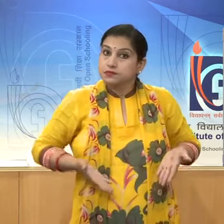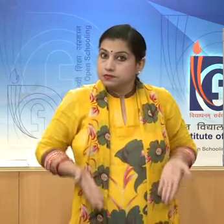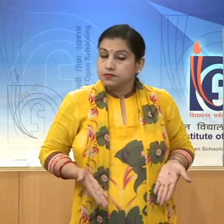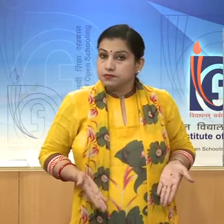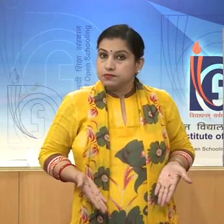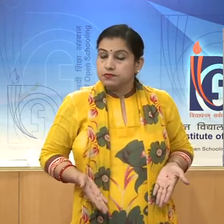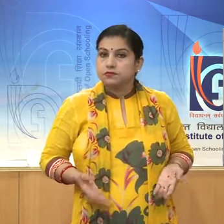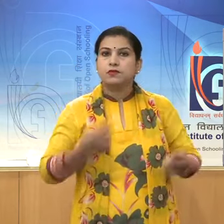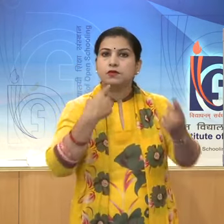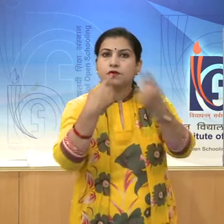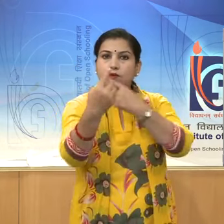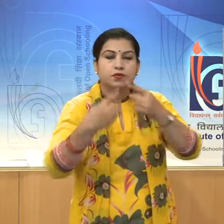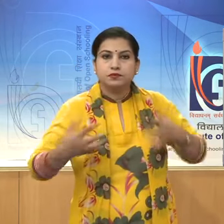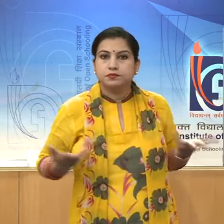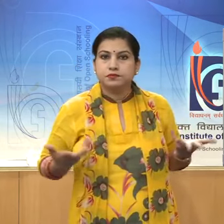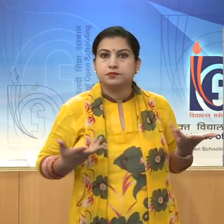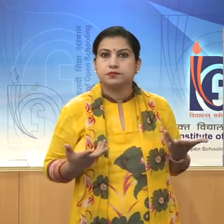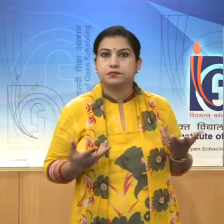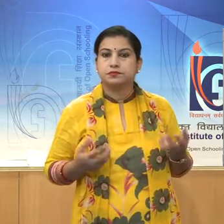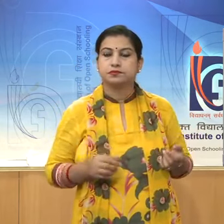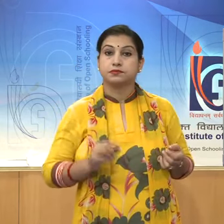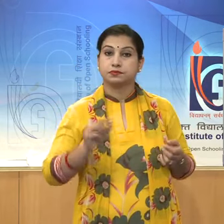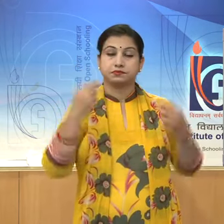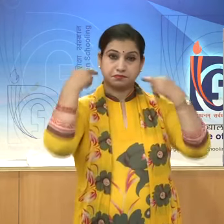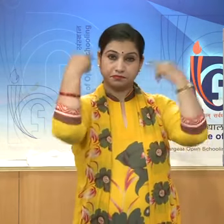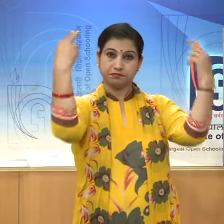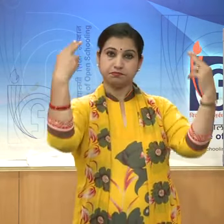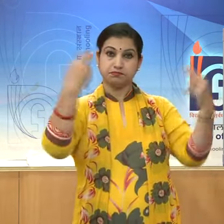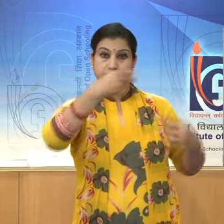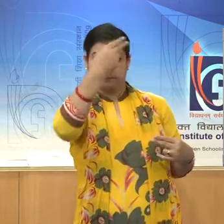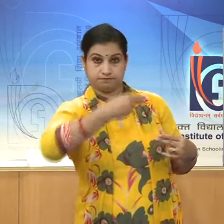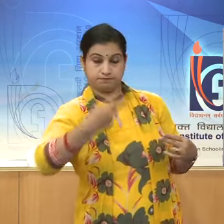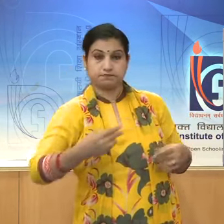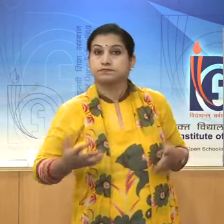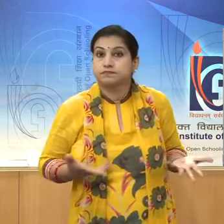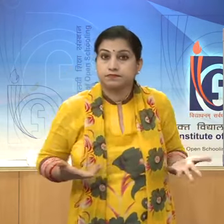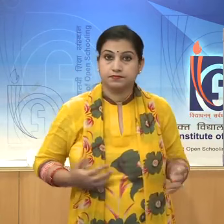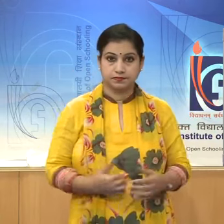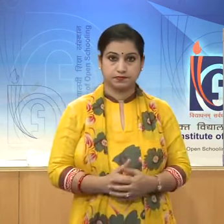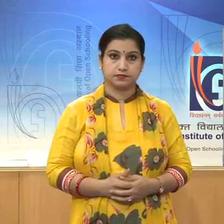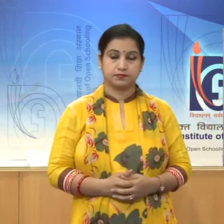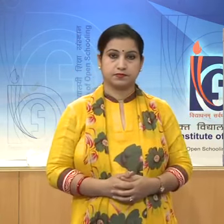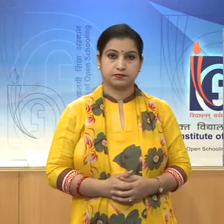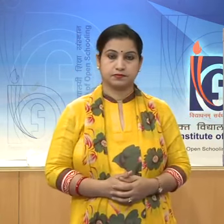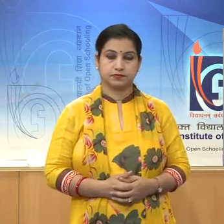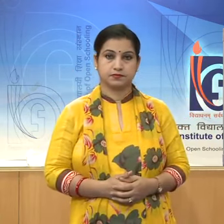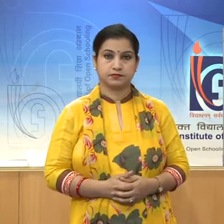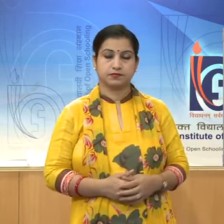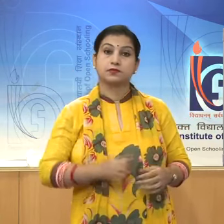Now, we are going to appreciate one of the most famous painting of